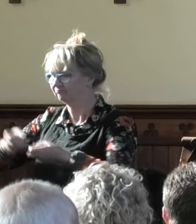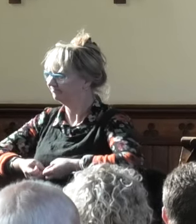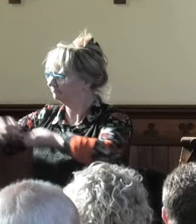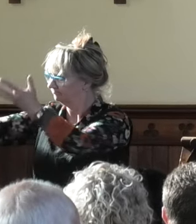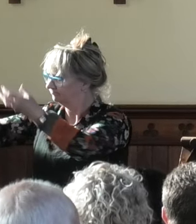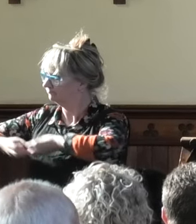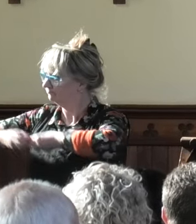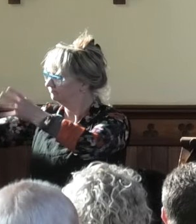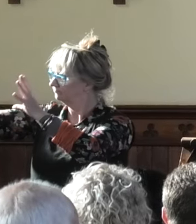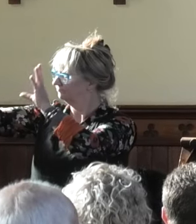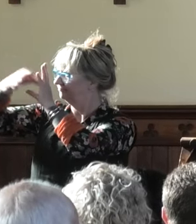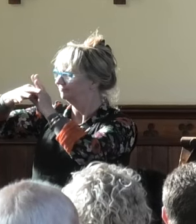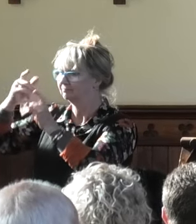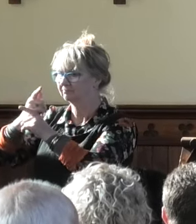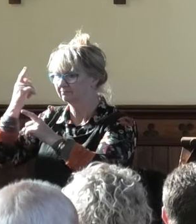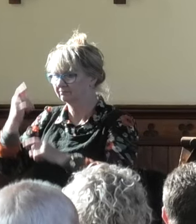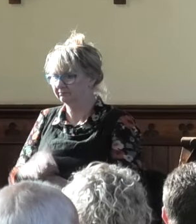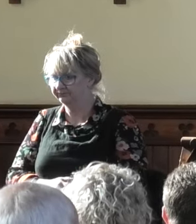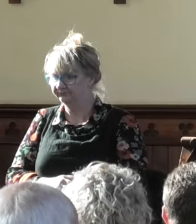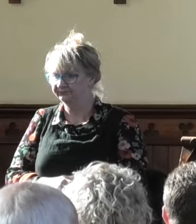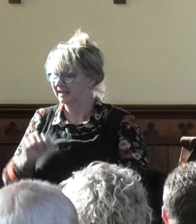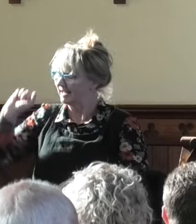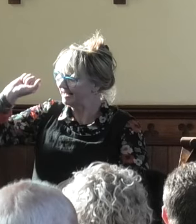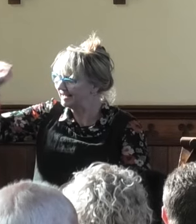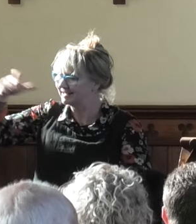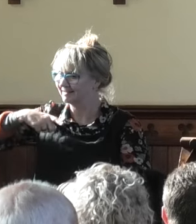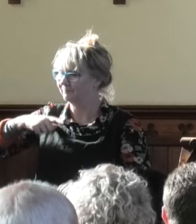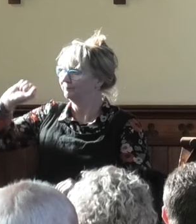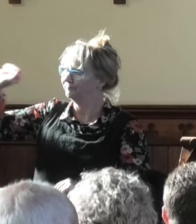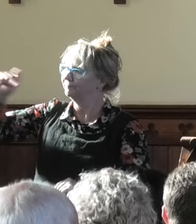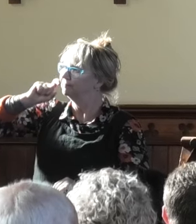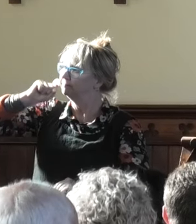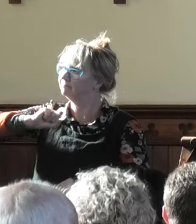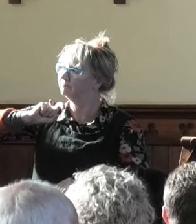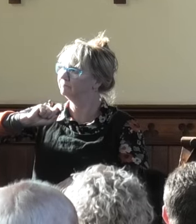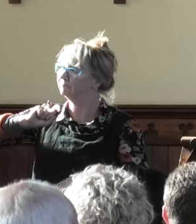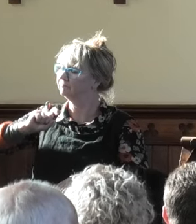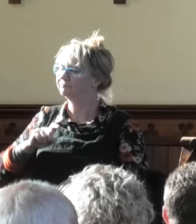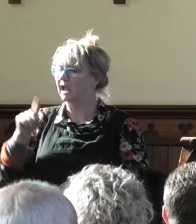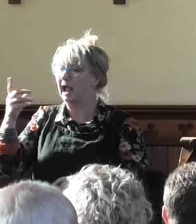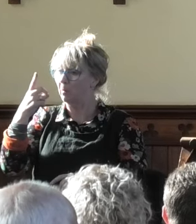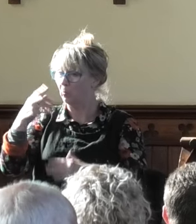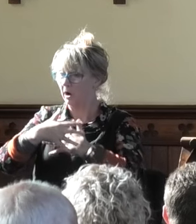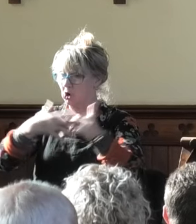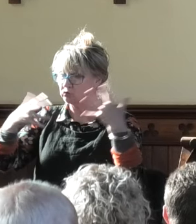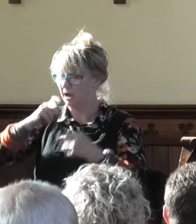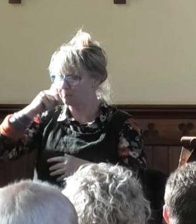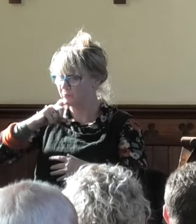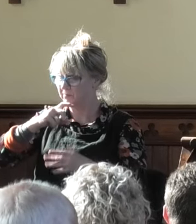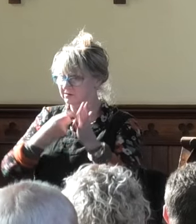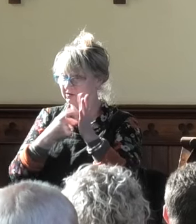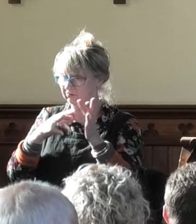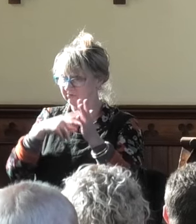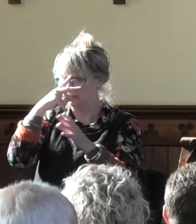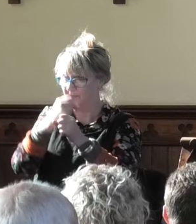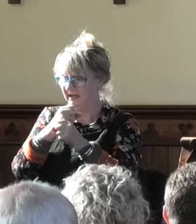his faithfulness to his purposes and promises. And one of the great promises that Rinska held fast to